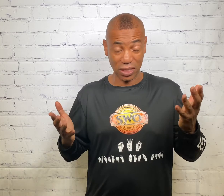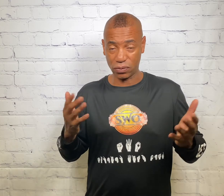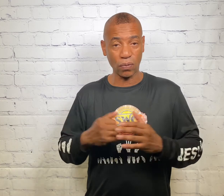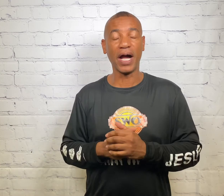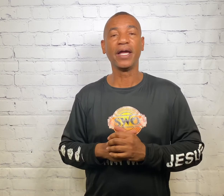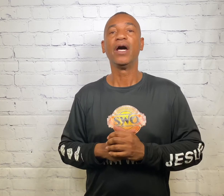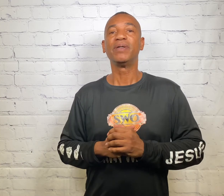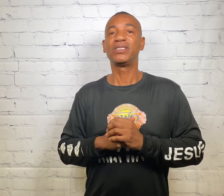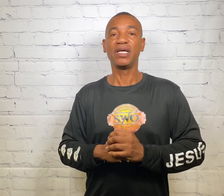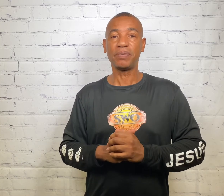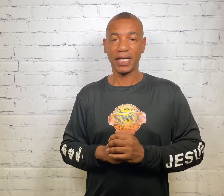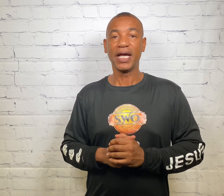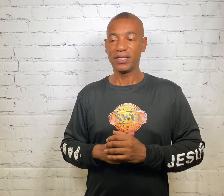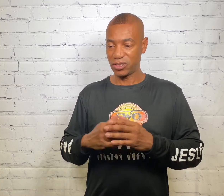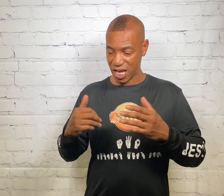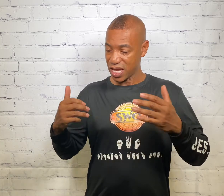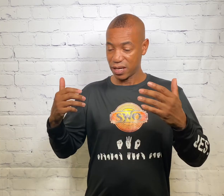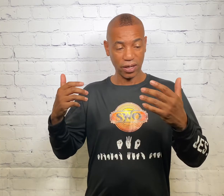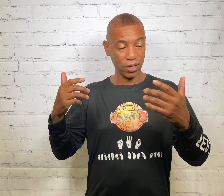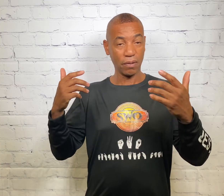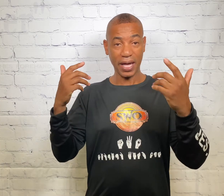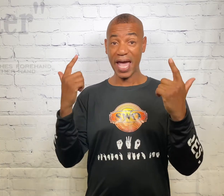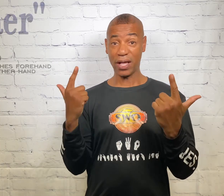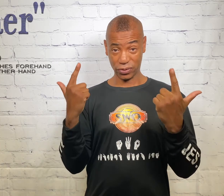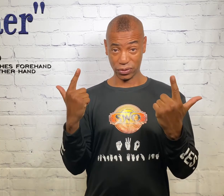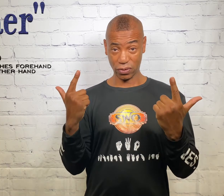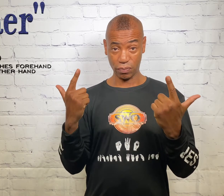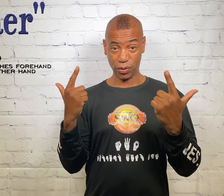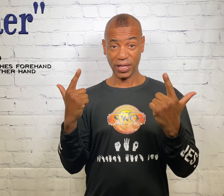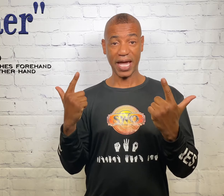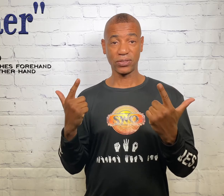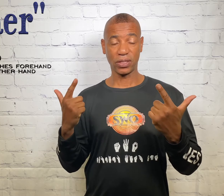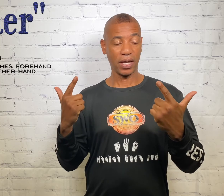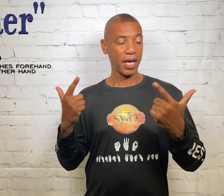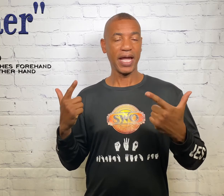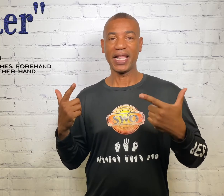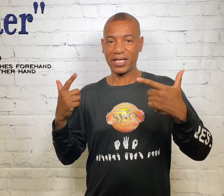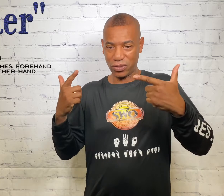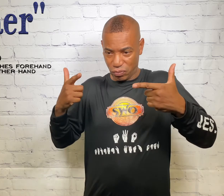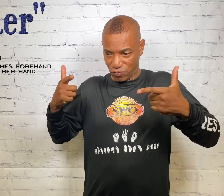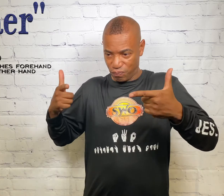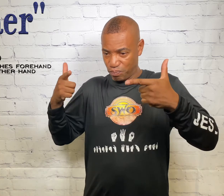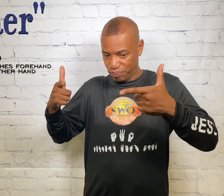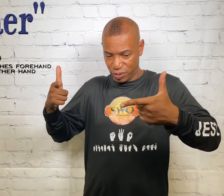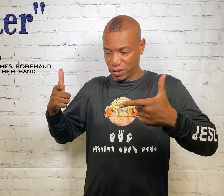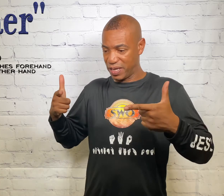know why, but simply take L's on both hands, and I like to put them in